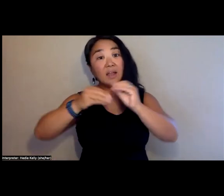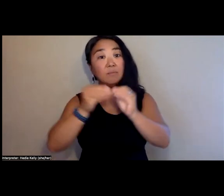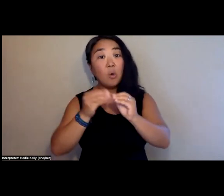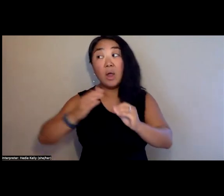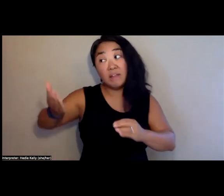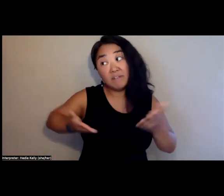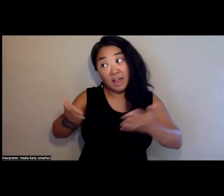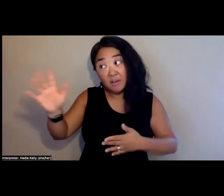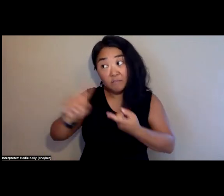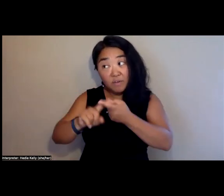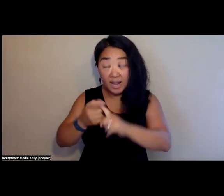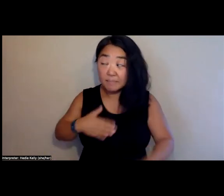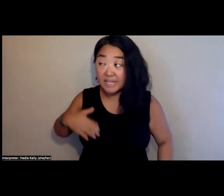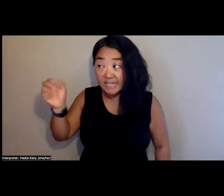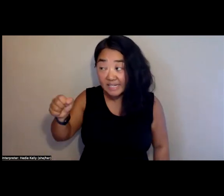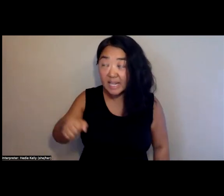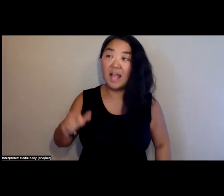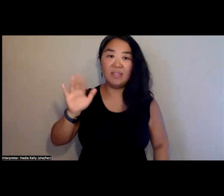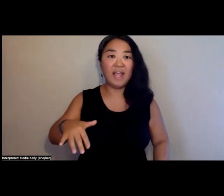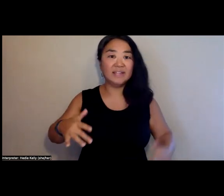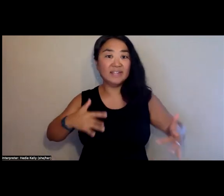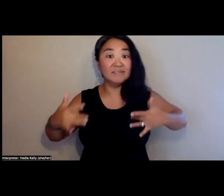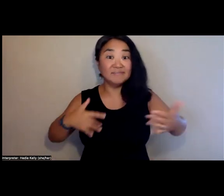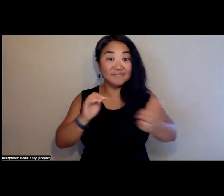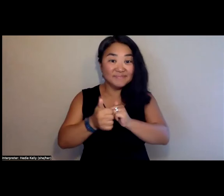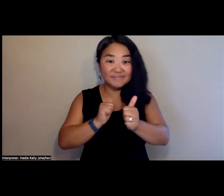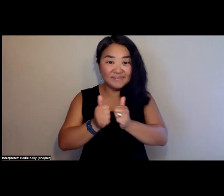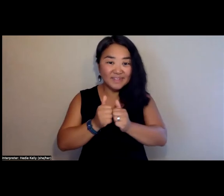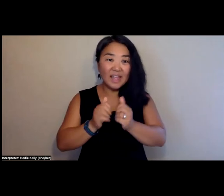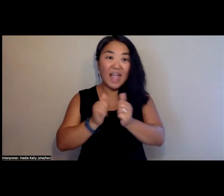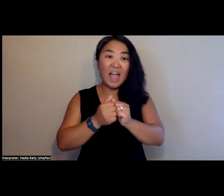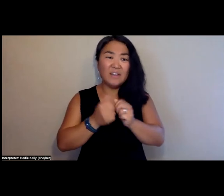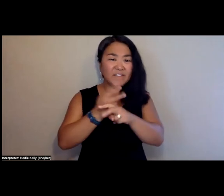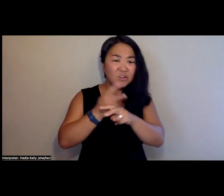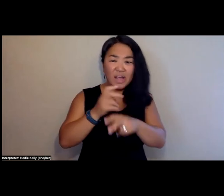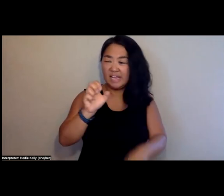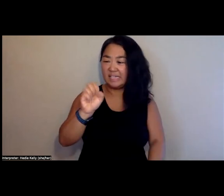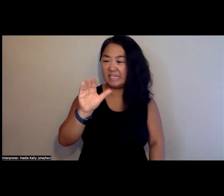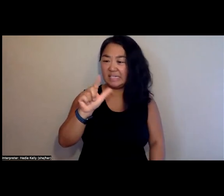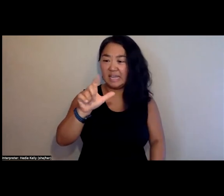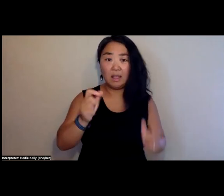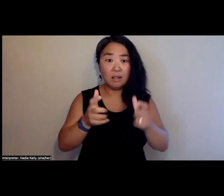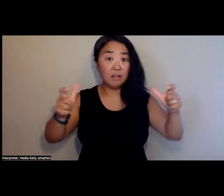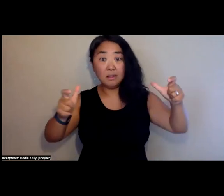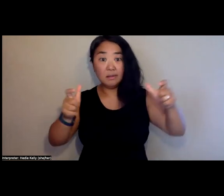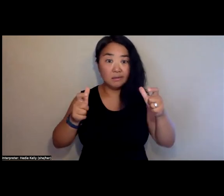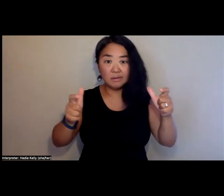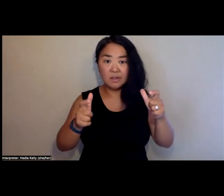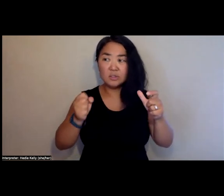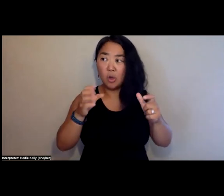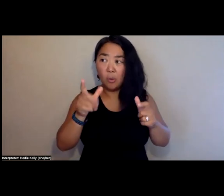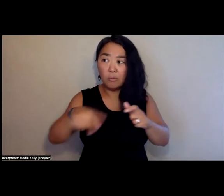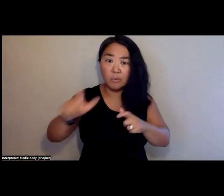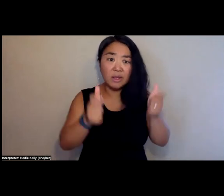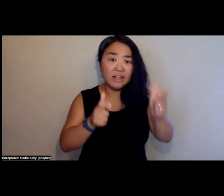do. That's the adventure of figuring out how to scale this in a way that people feel supported in